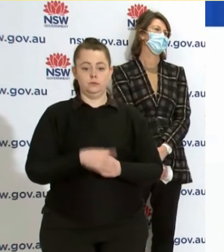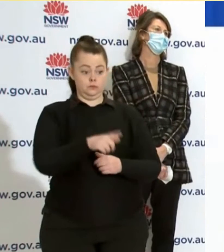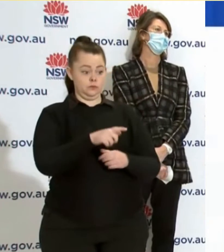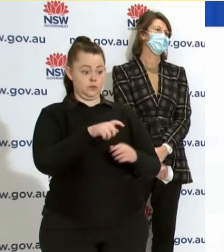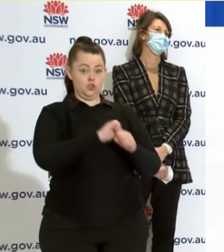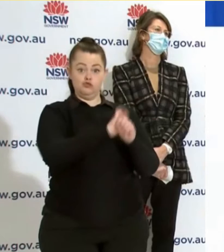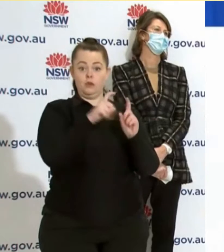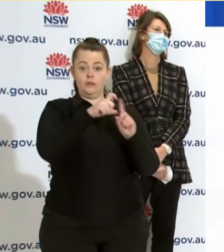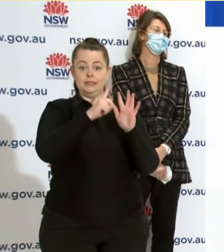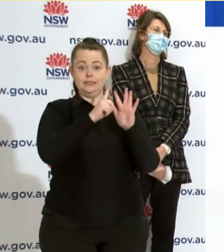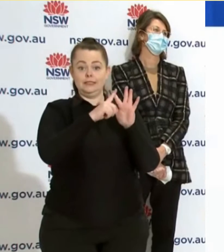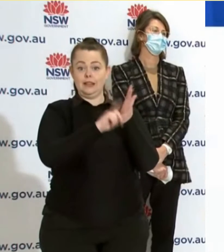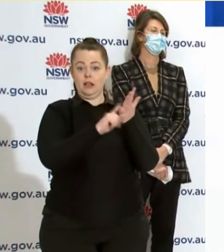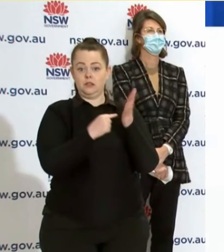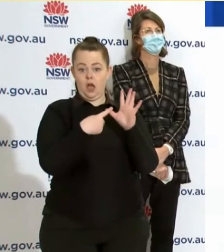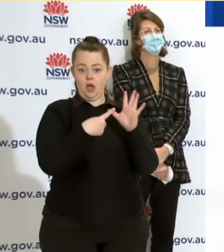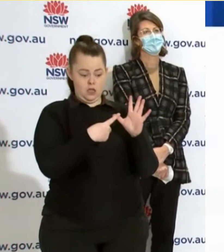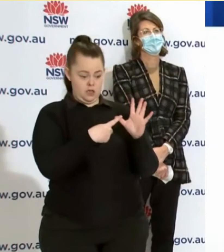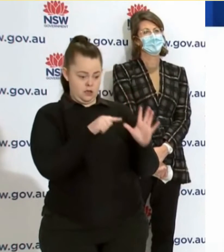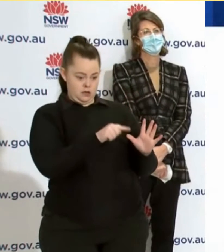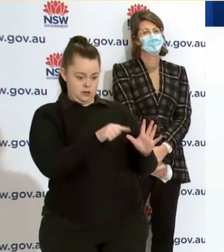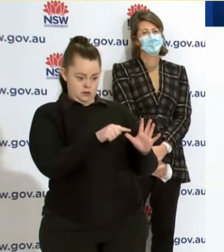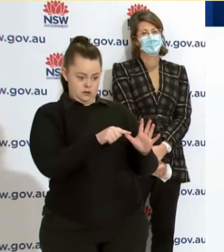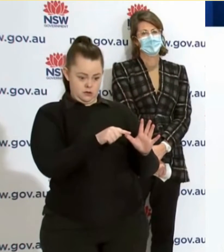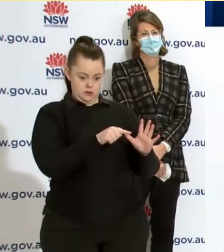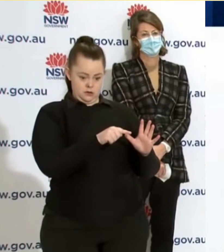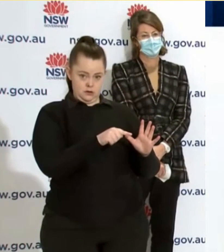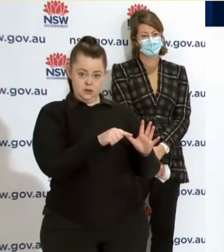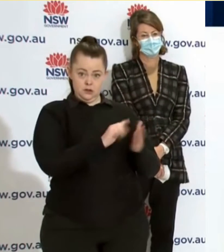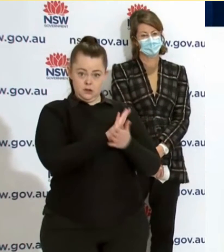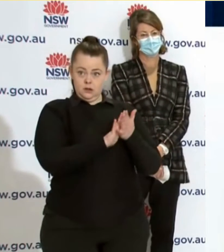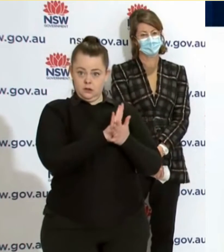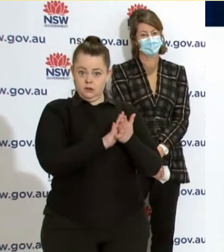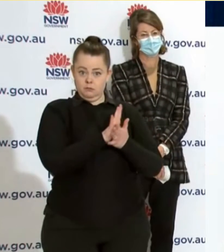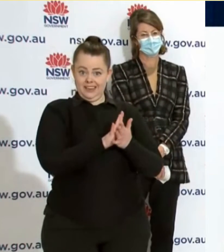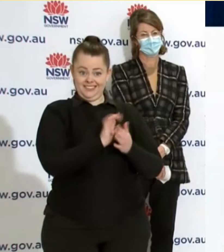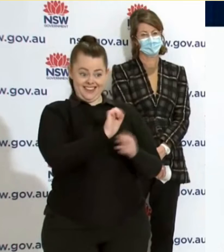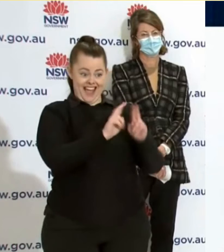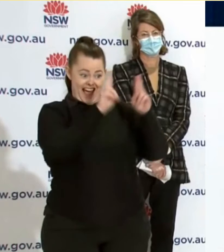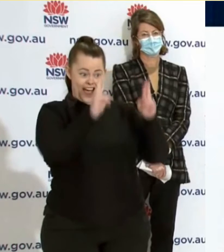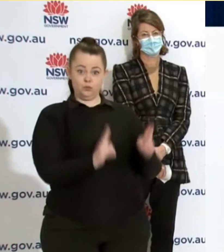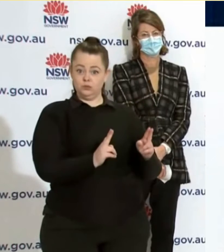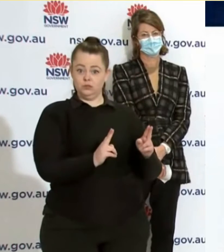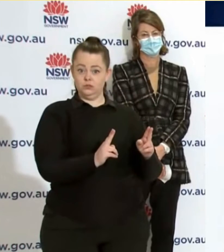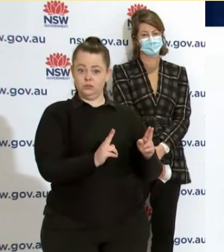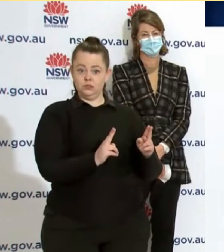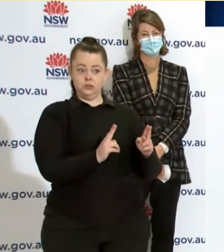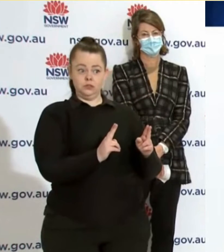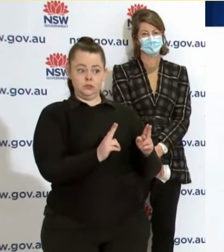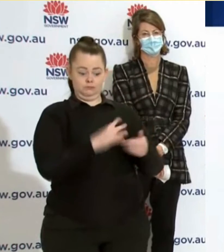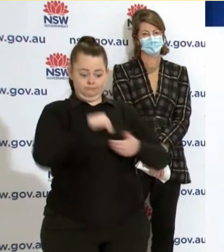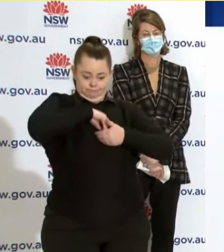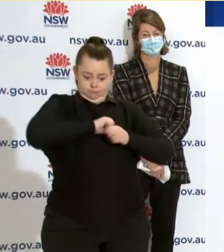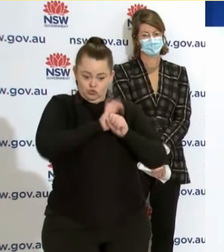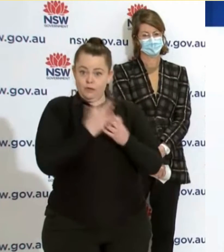strain, and because of the pattern of spread within households, that every time you get to a household, everyone in that